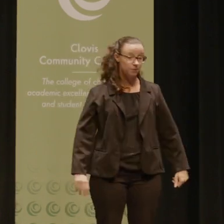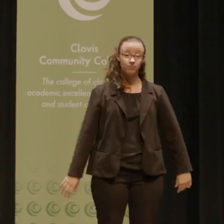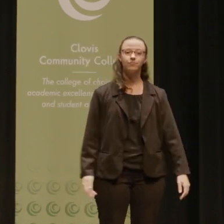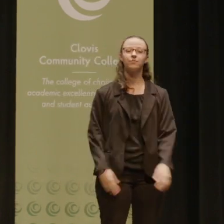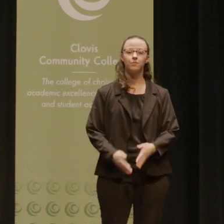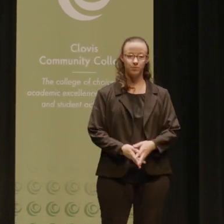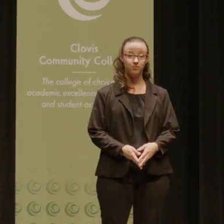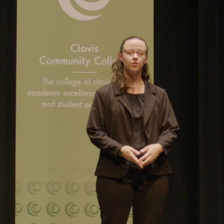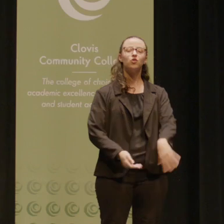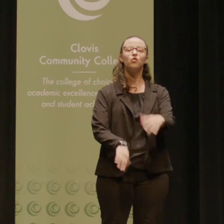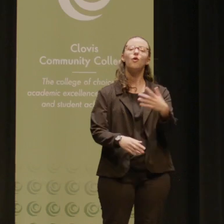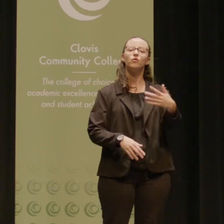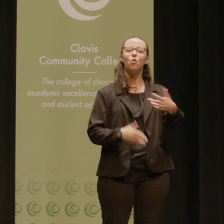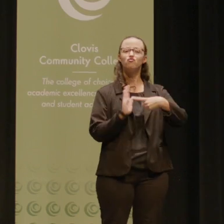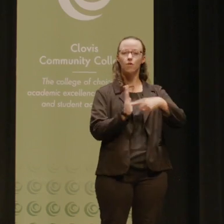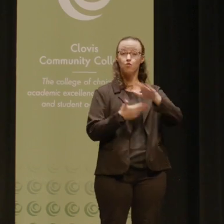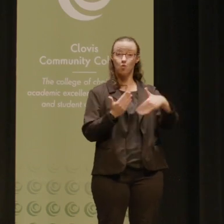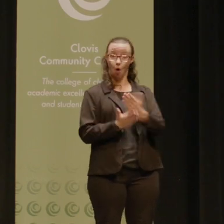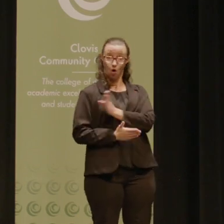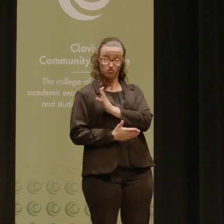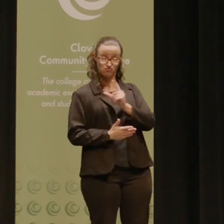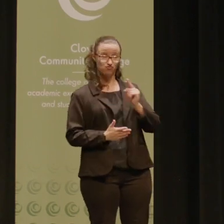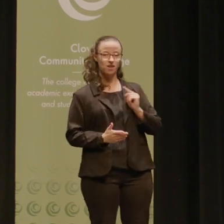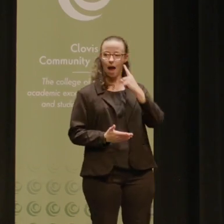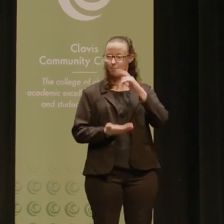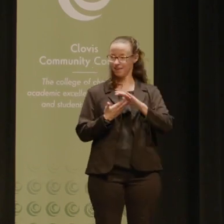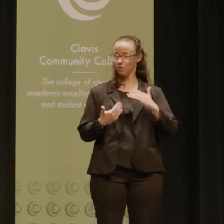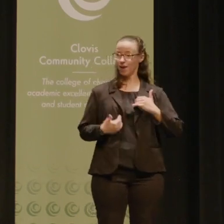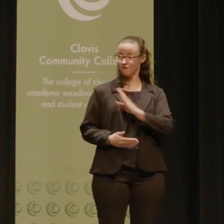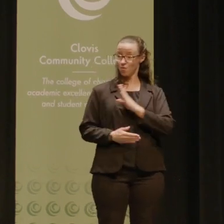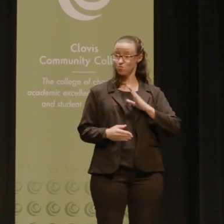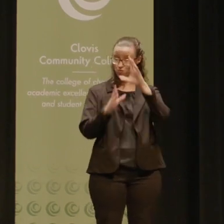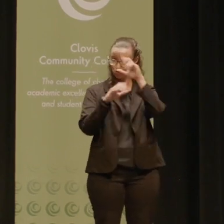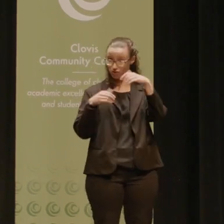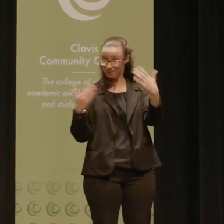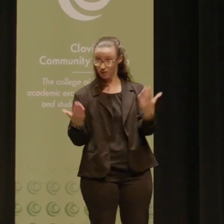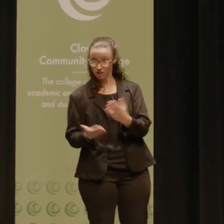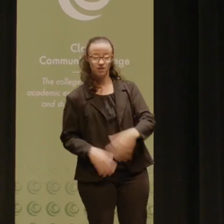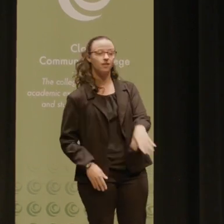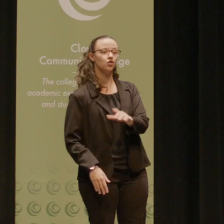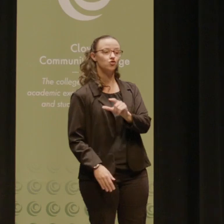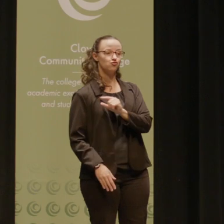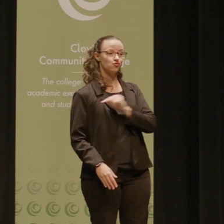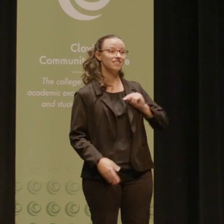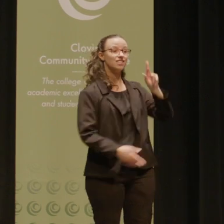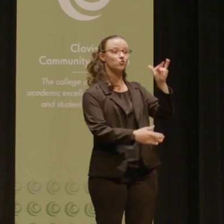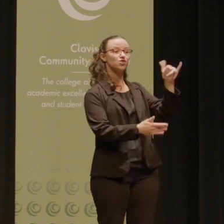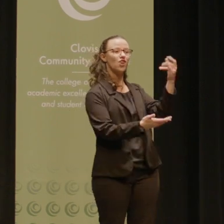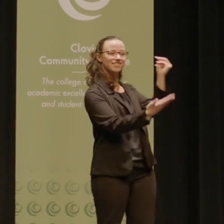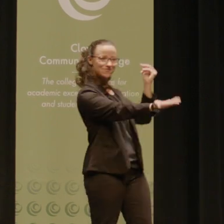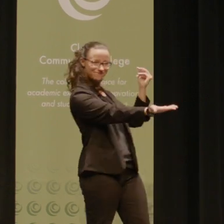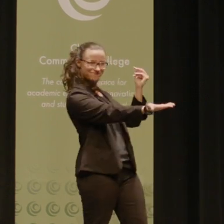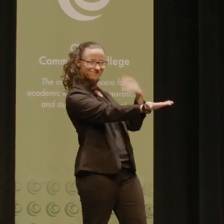You know, on behalf of all the trustees, which I believe we have our board president with us, Trustee Nazarene Johnson. Where